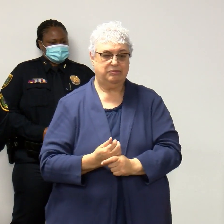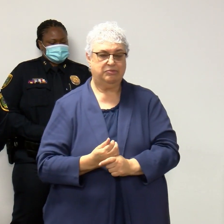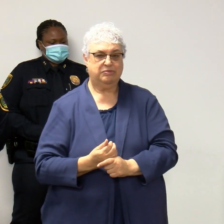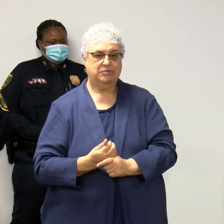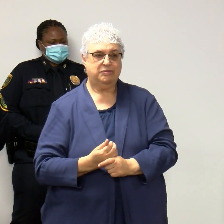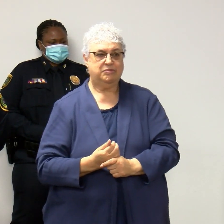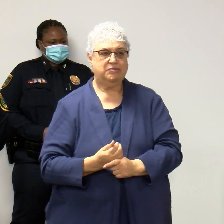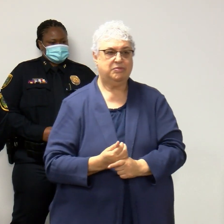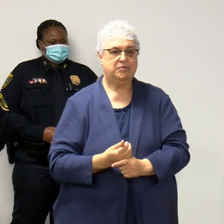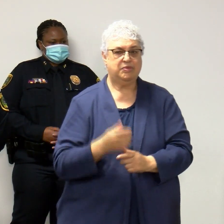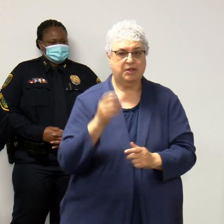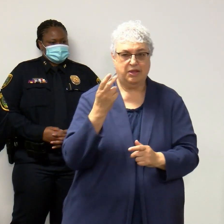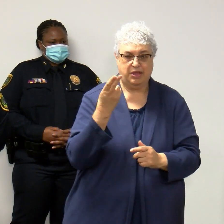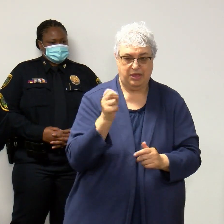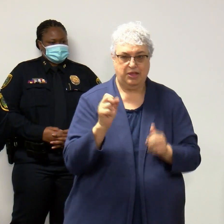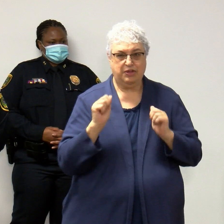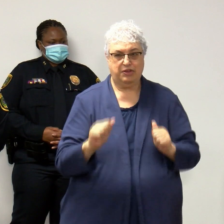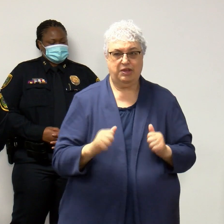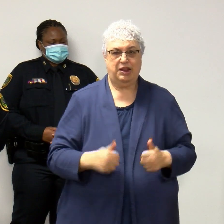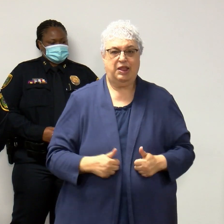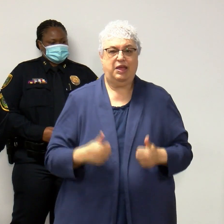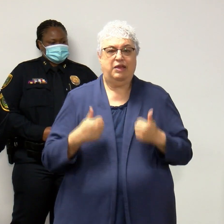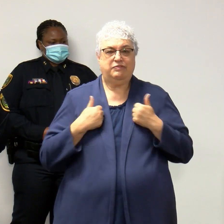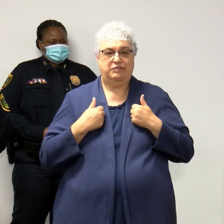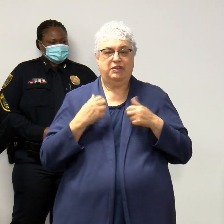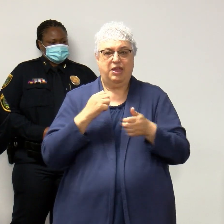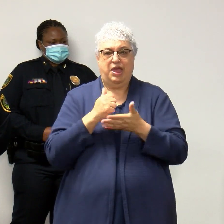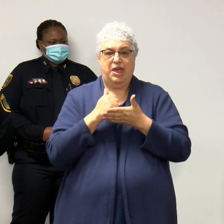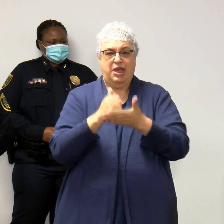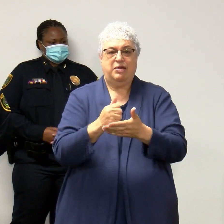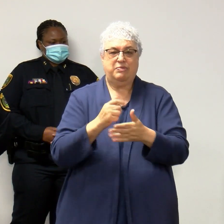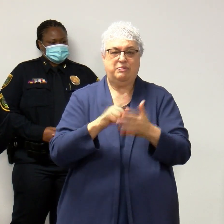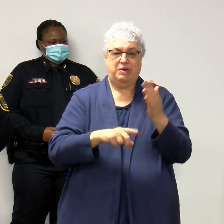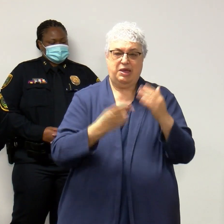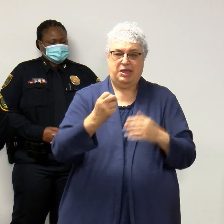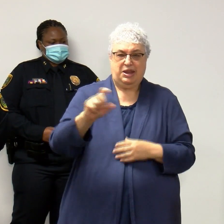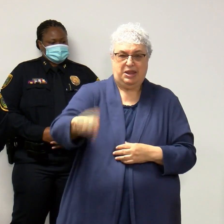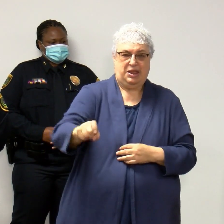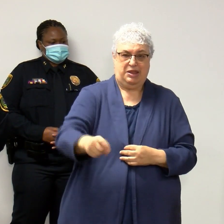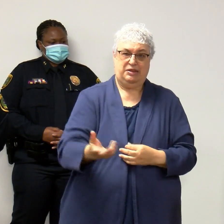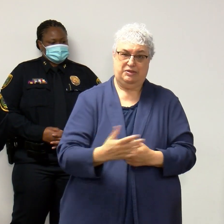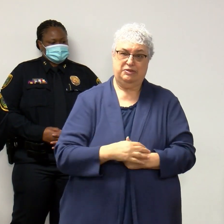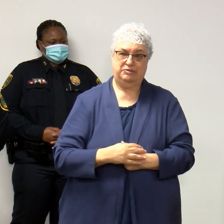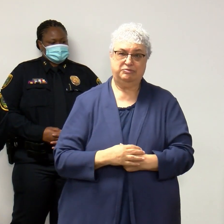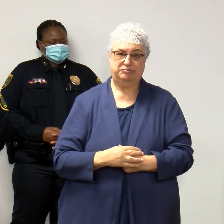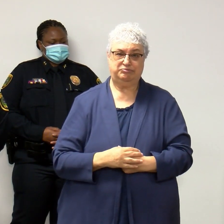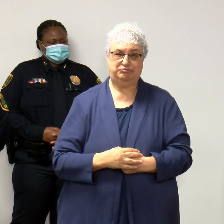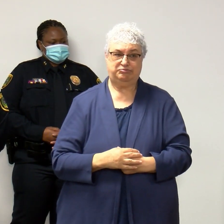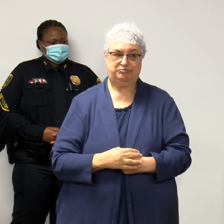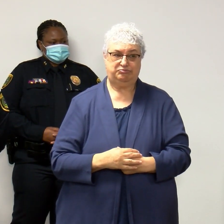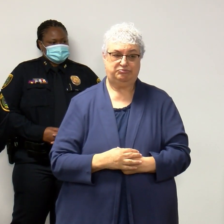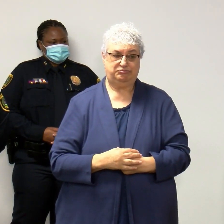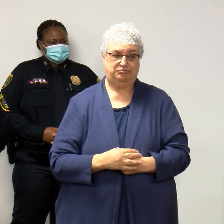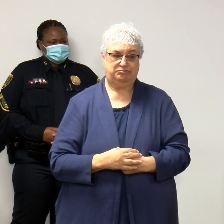too, could have lived and could have gotten the help that he desperately needed.